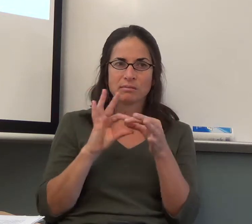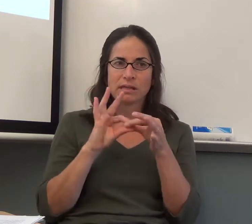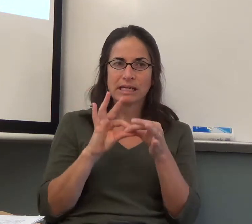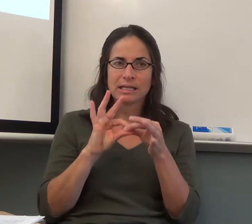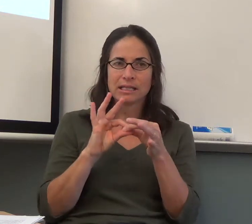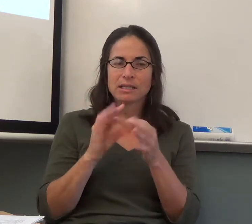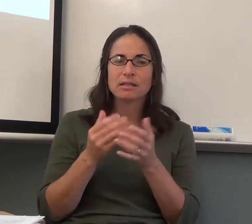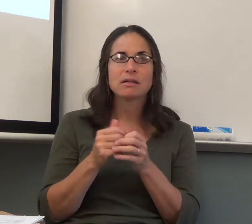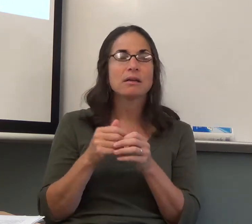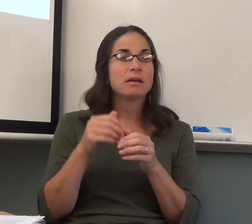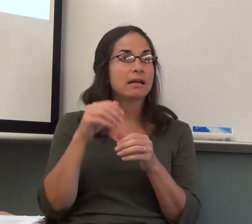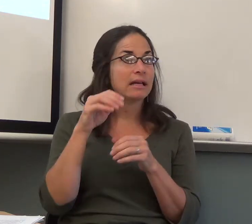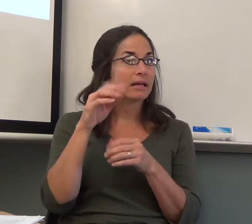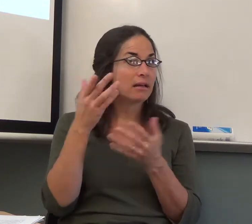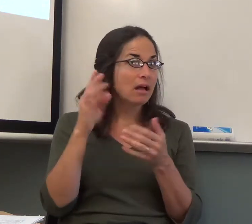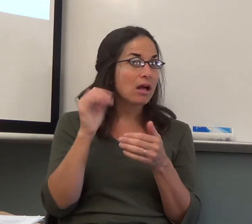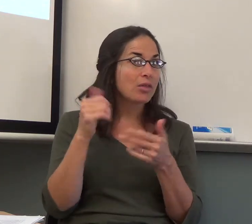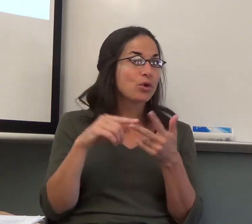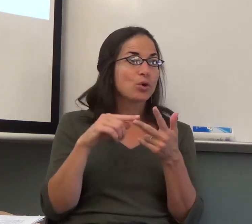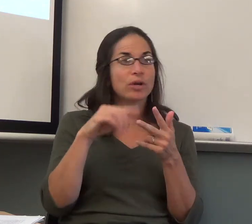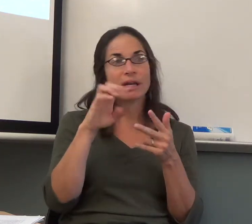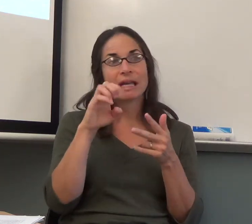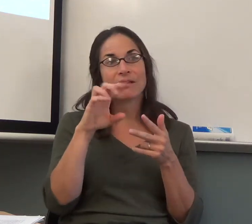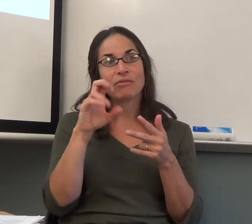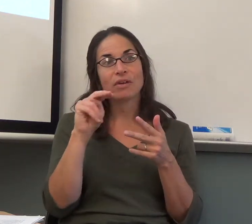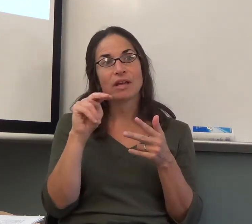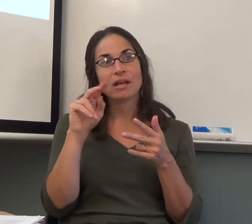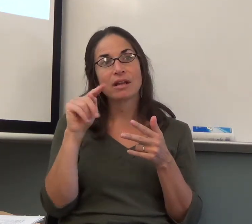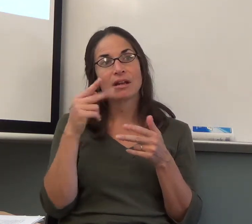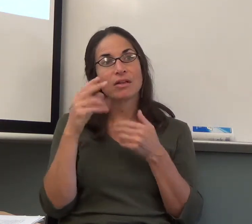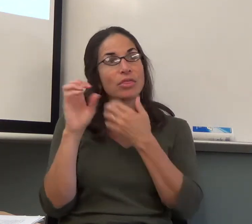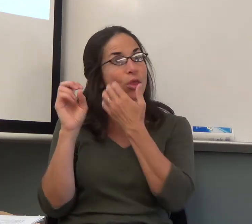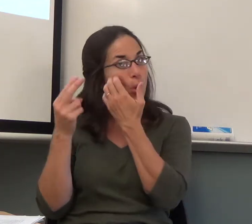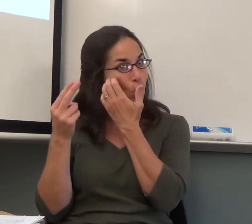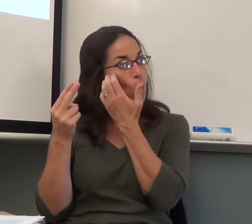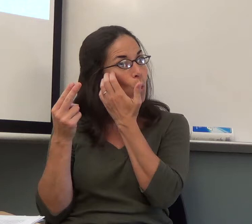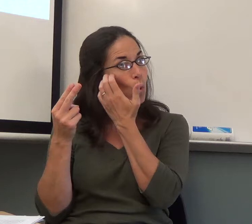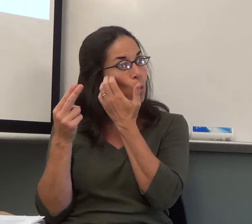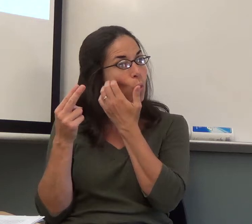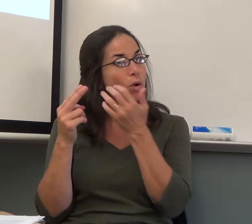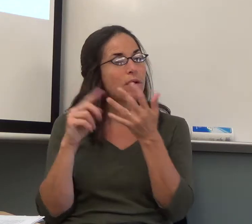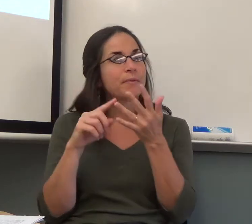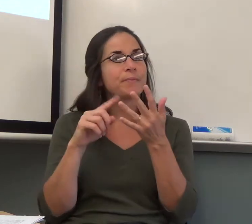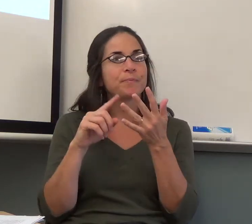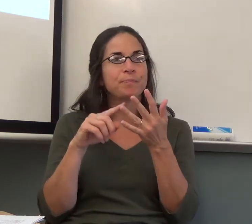we put. Even though. Yeah. Yeah. Yeah. Okay. How about though? No.